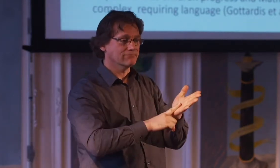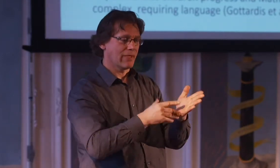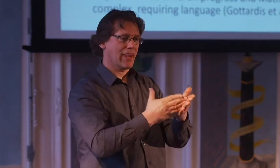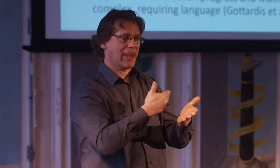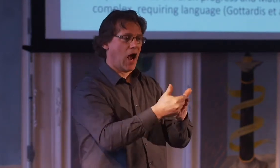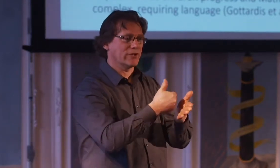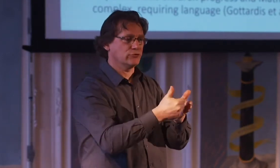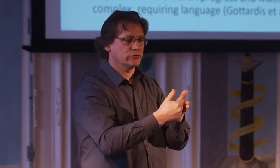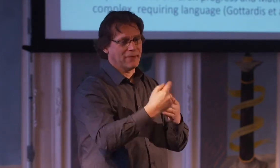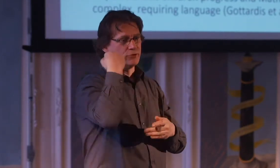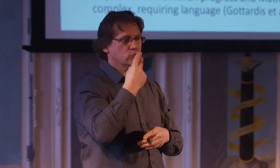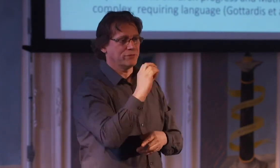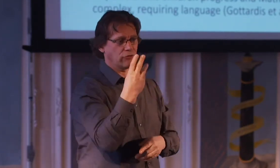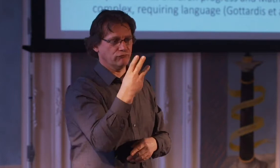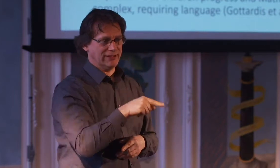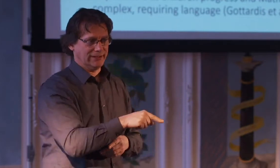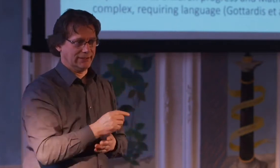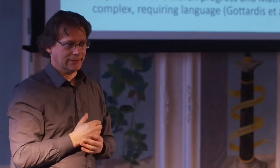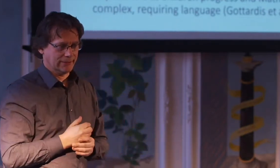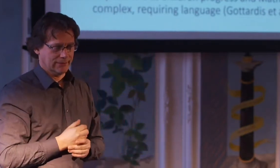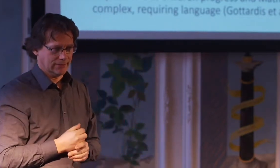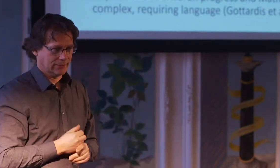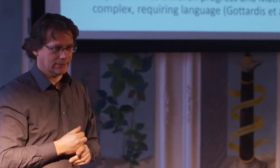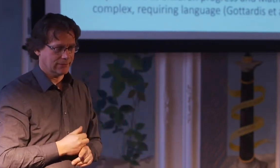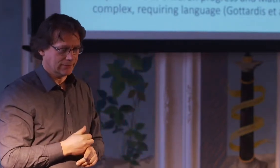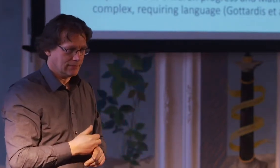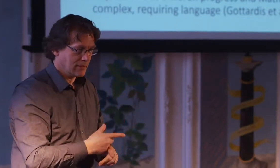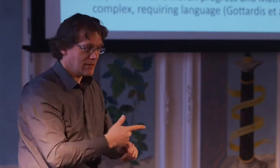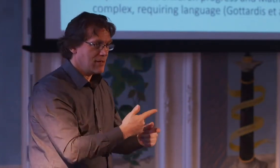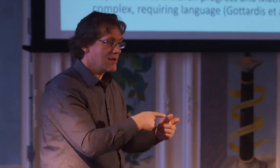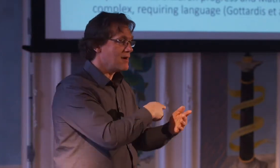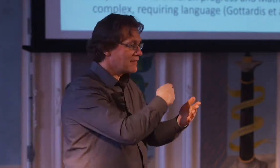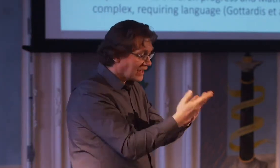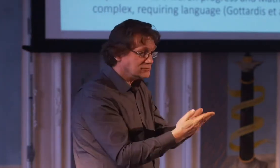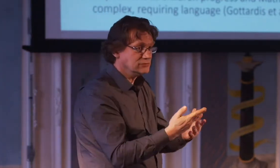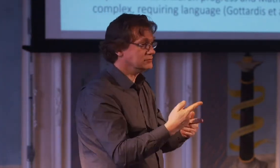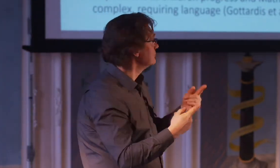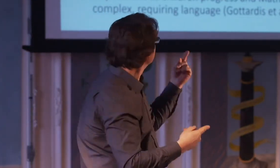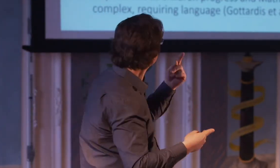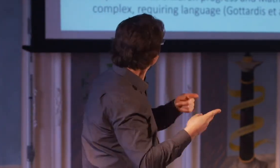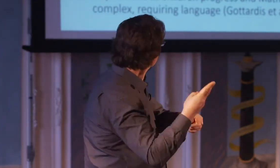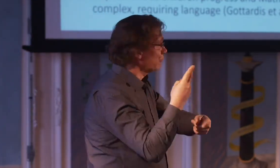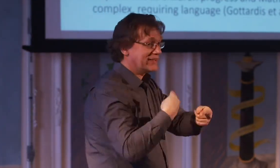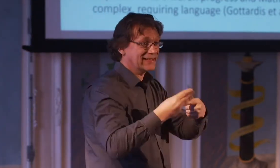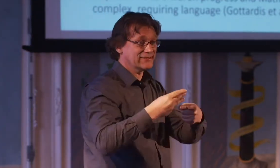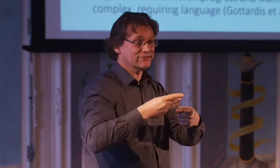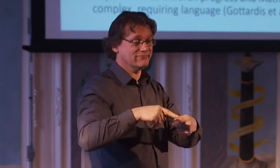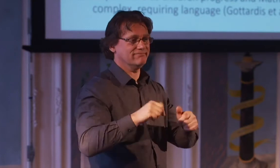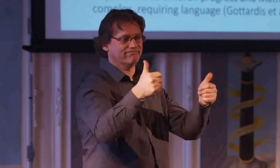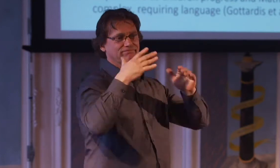education. Then, in 2003, BSL got recognised as a full and entire language. And